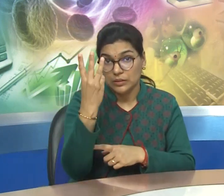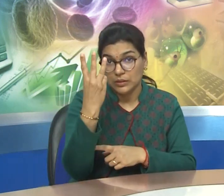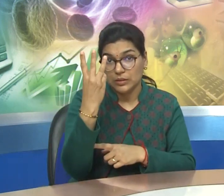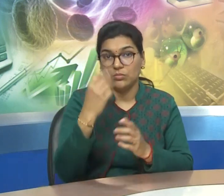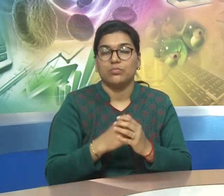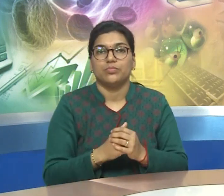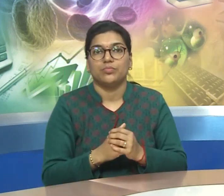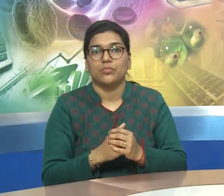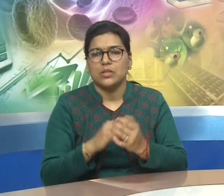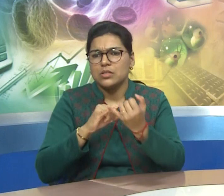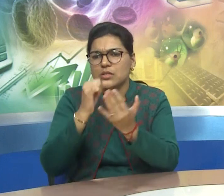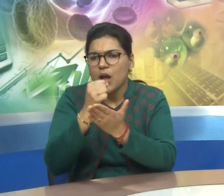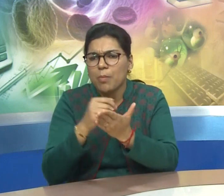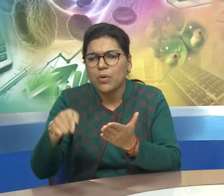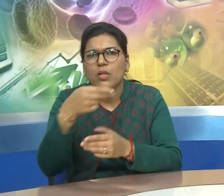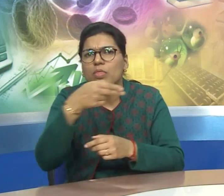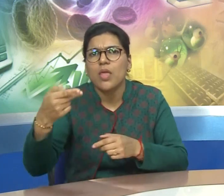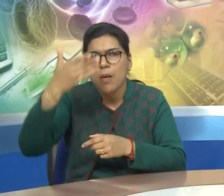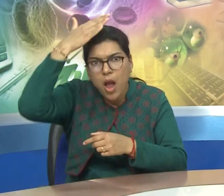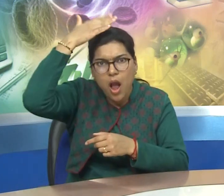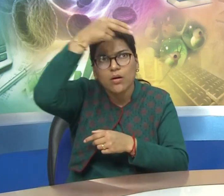Preparation of added entries.